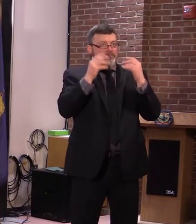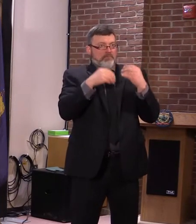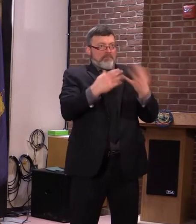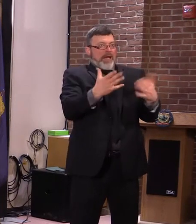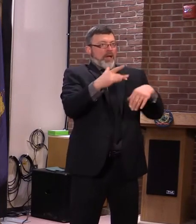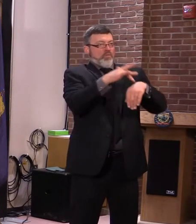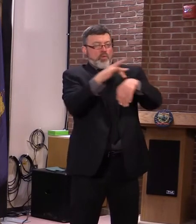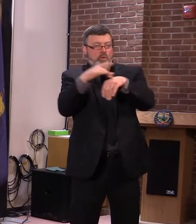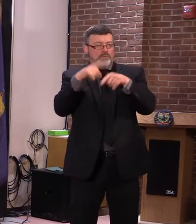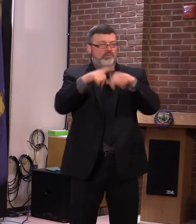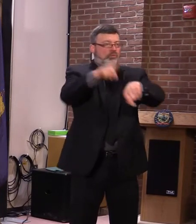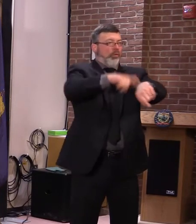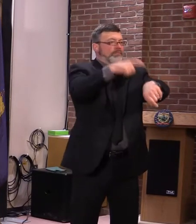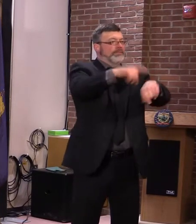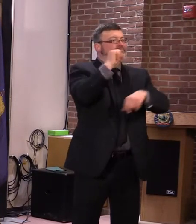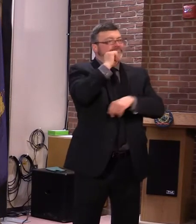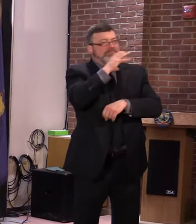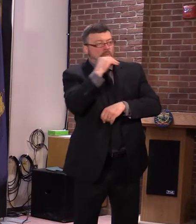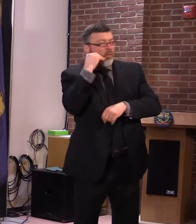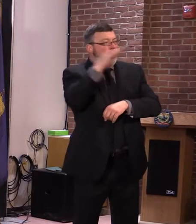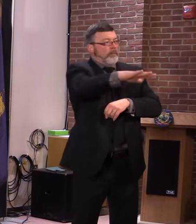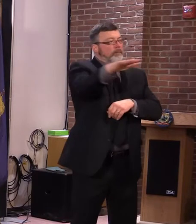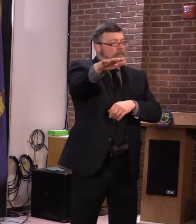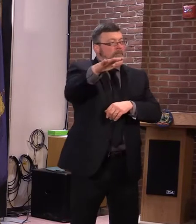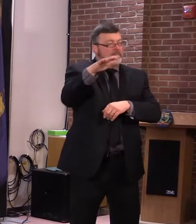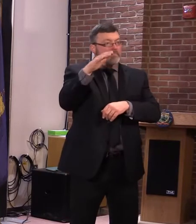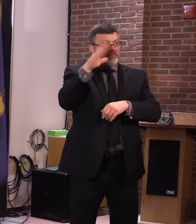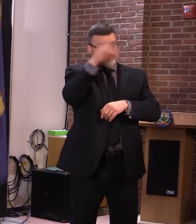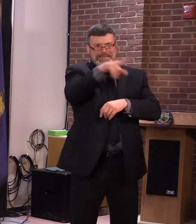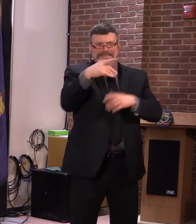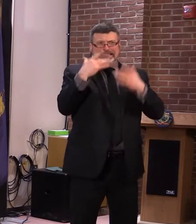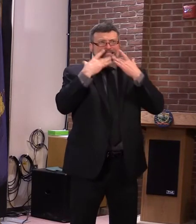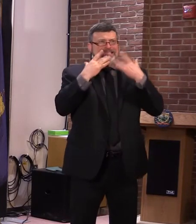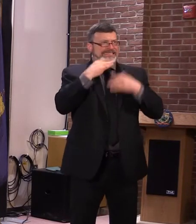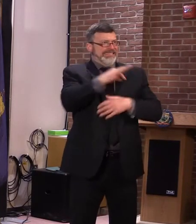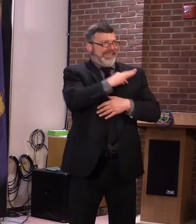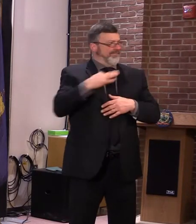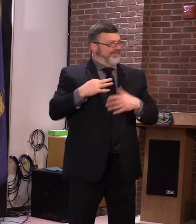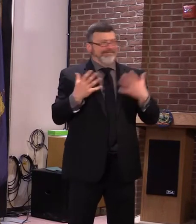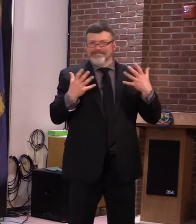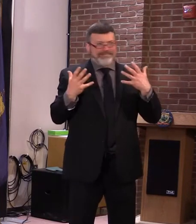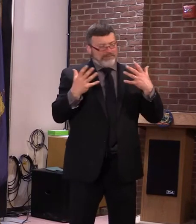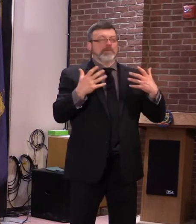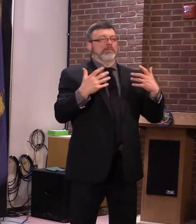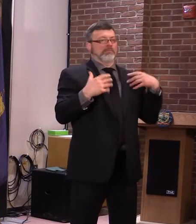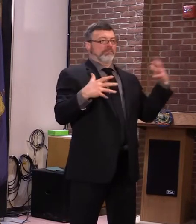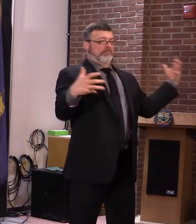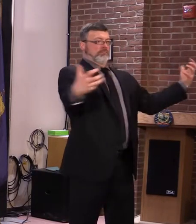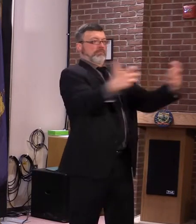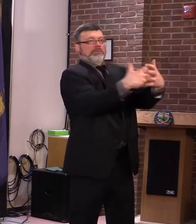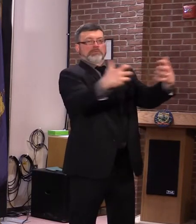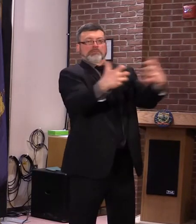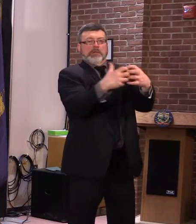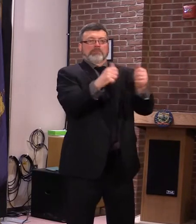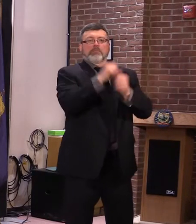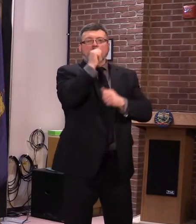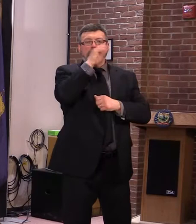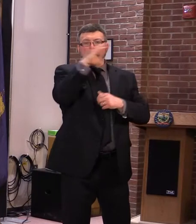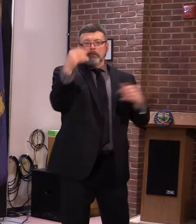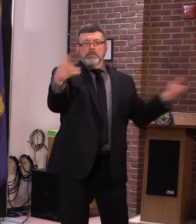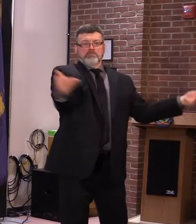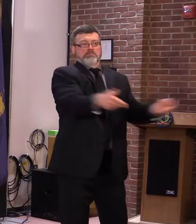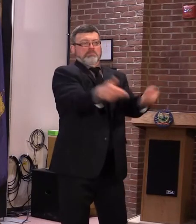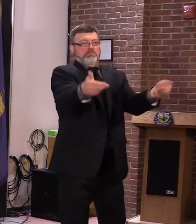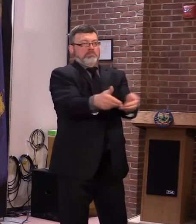resources are being deployed where they're needed the most and are to best serve Vermonters and our healthcare system. Finally, 27 members